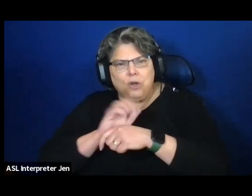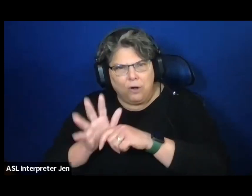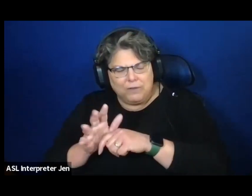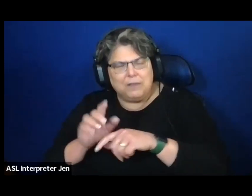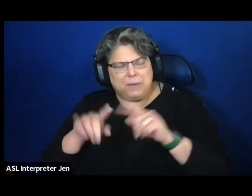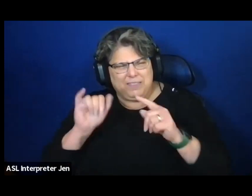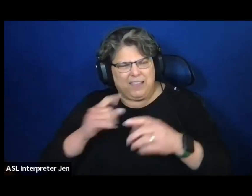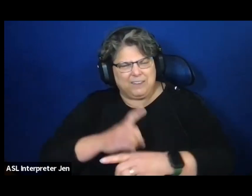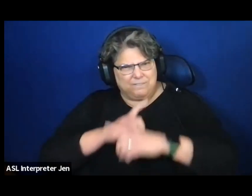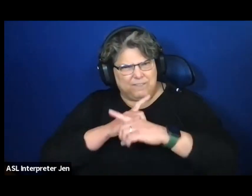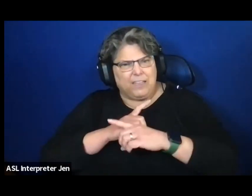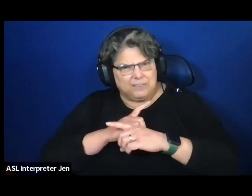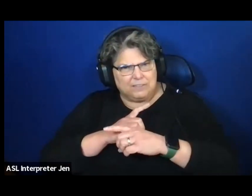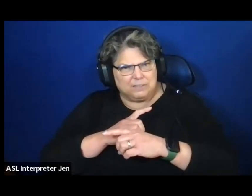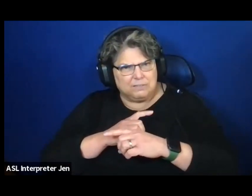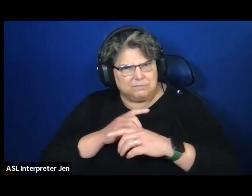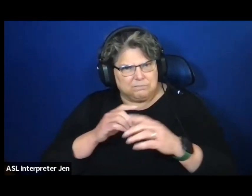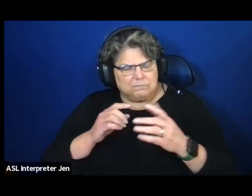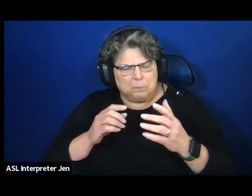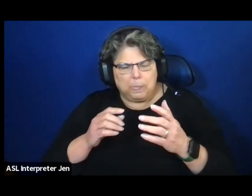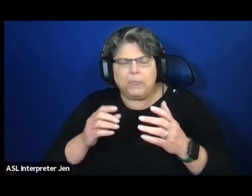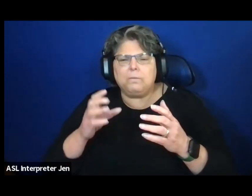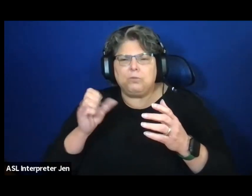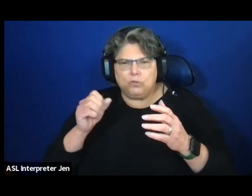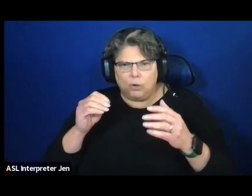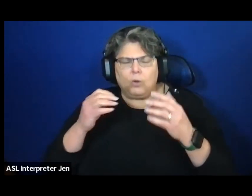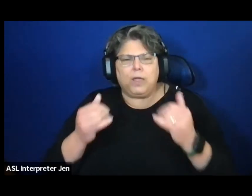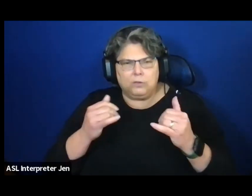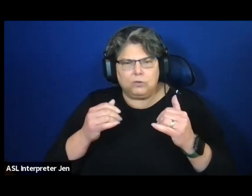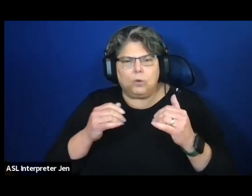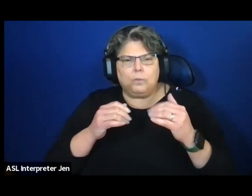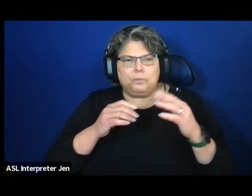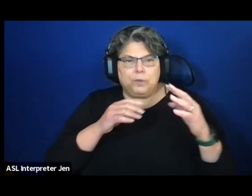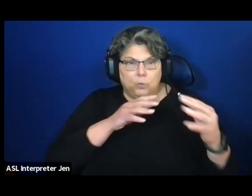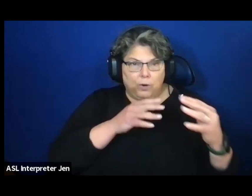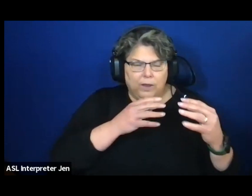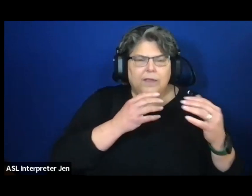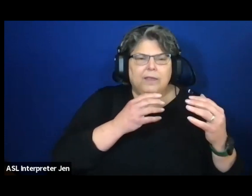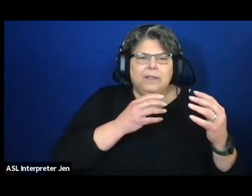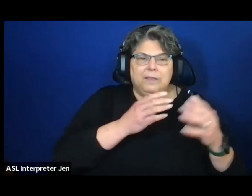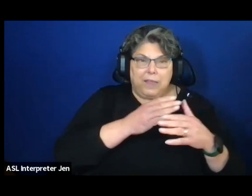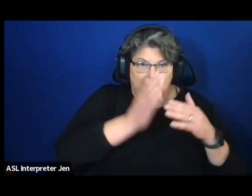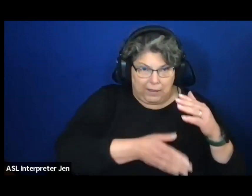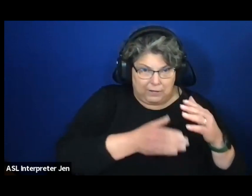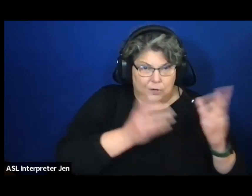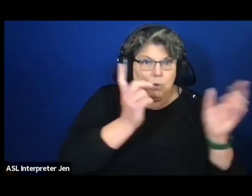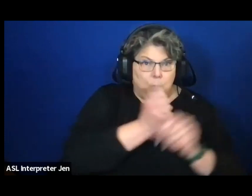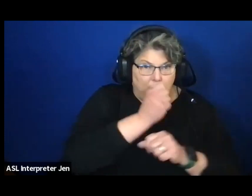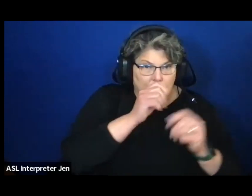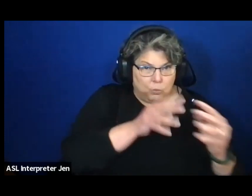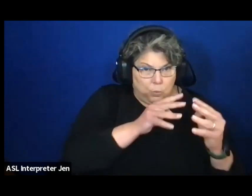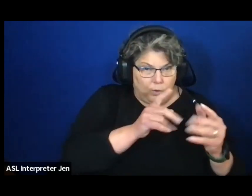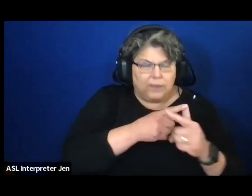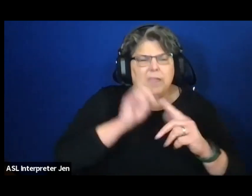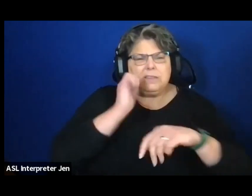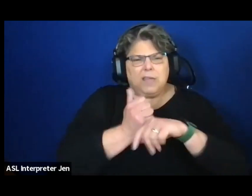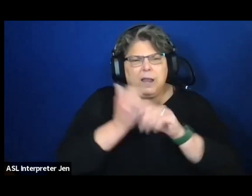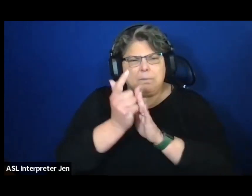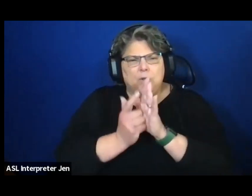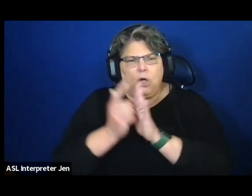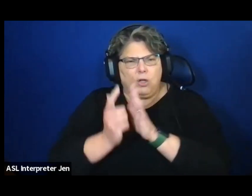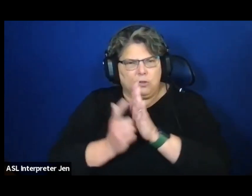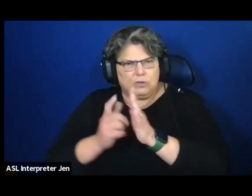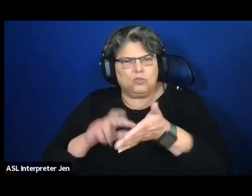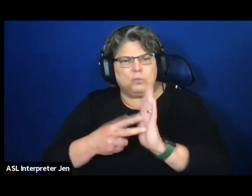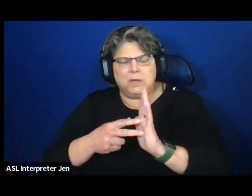We went back, produced hemp, and then they said, oh, okay, now we've won the war, we got everything we want. Let's go back now and put all these laws in place to protect you, prevent you from